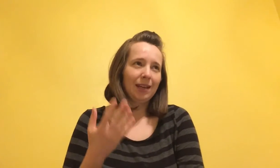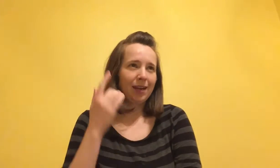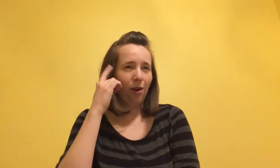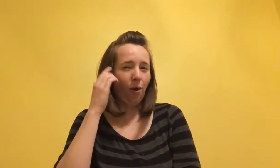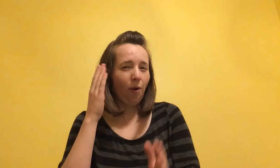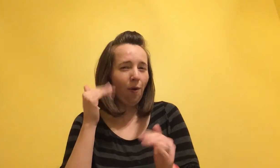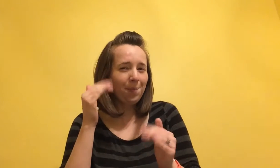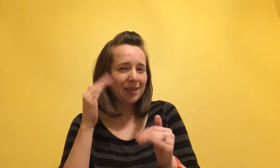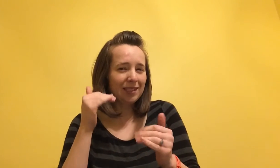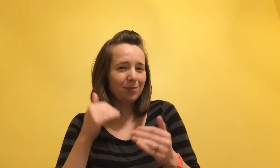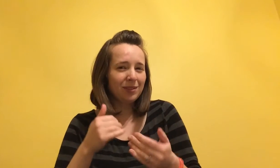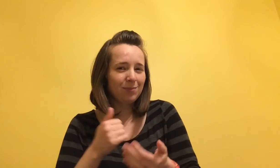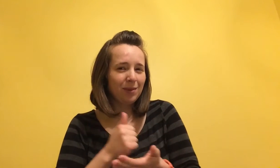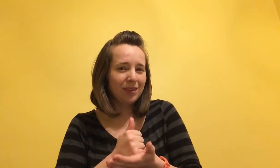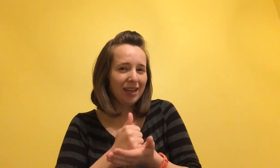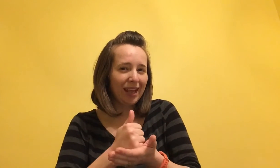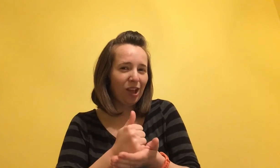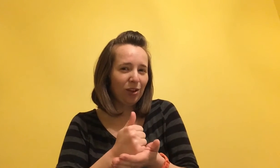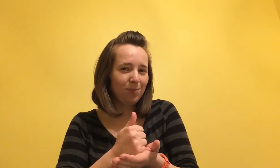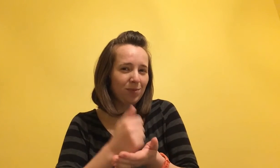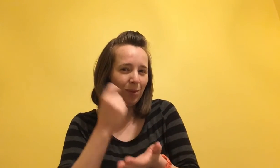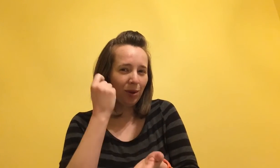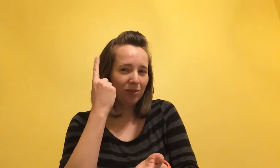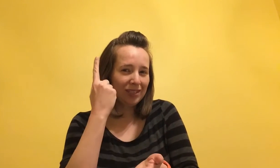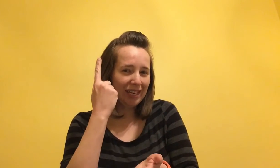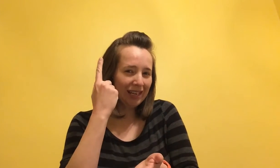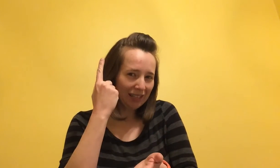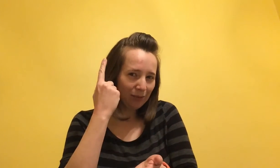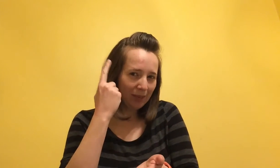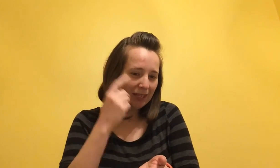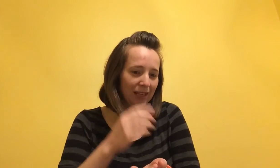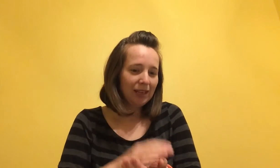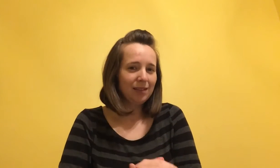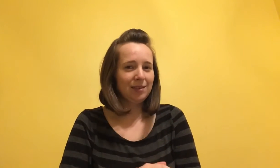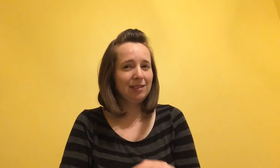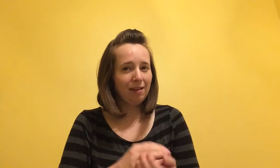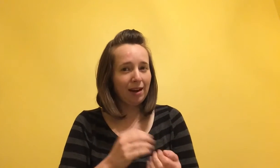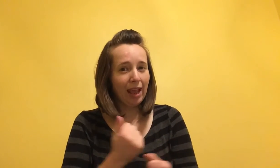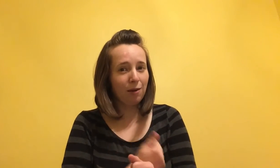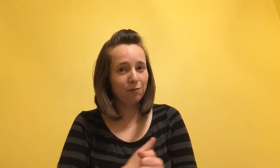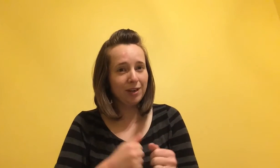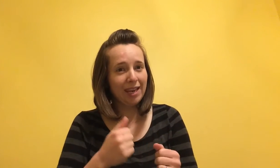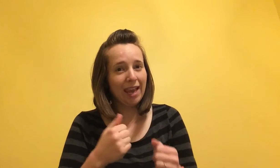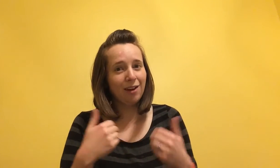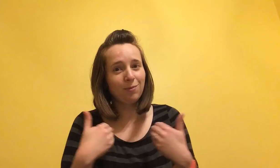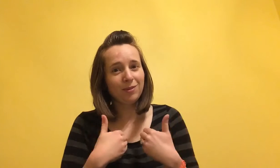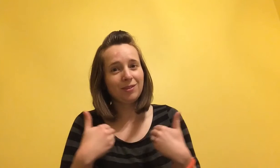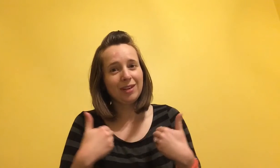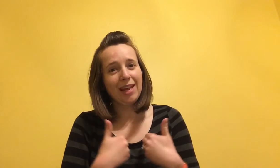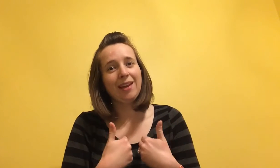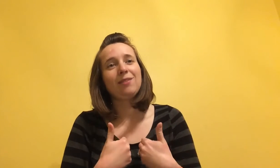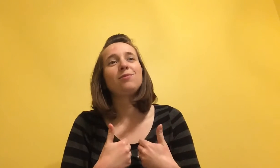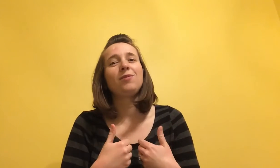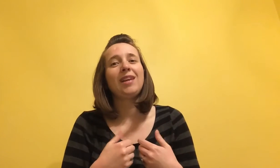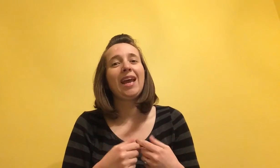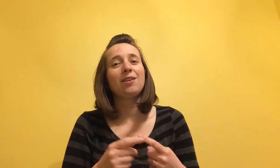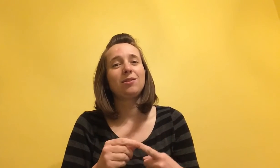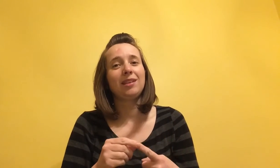I hope that's able to kind of help you maybe understand a little bit, because not every animal is going to have